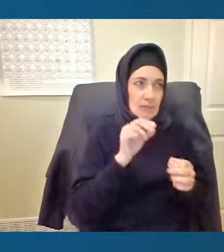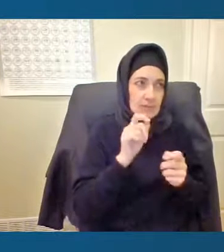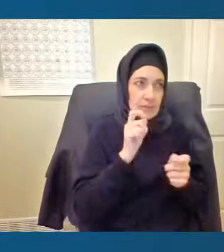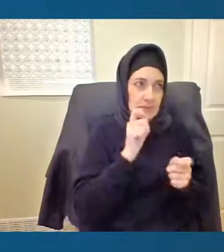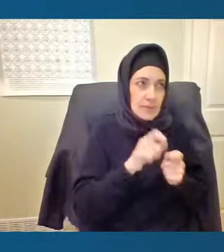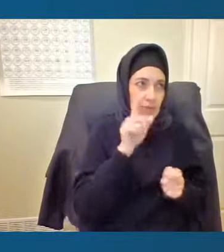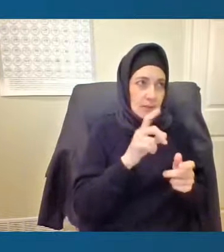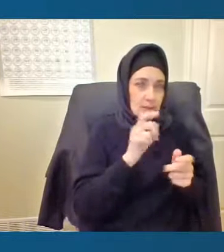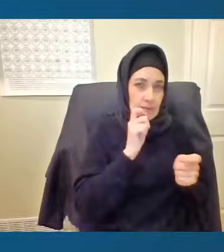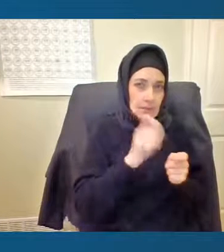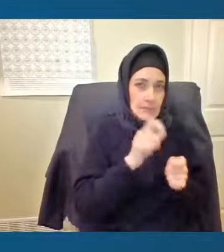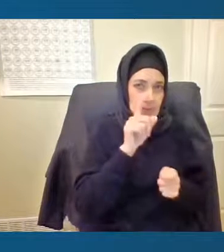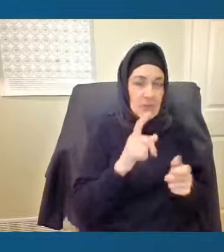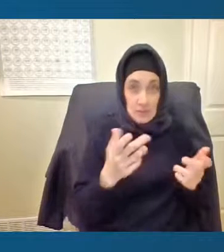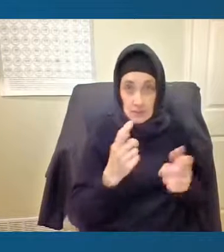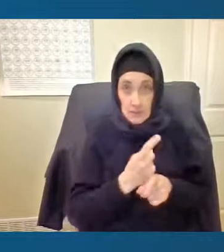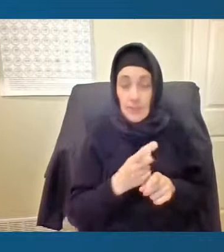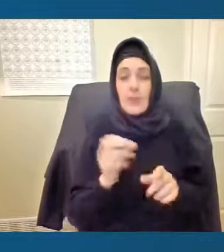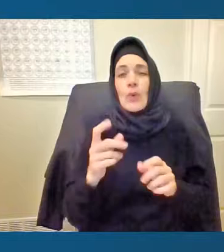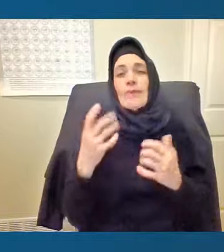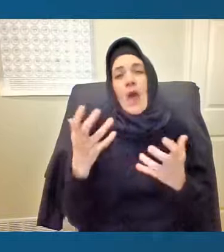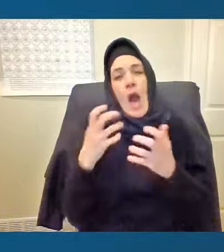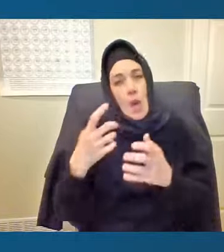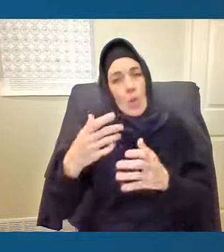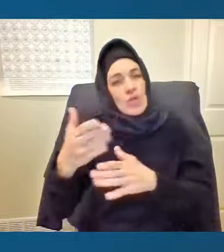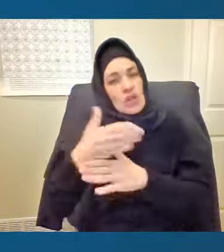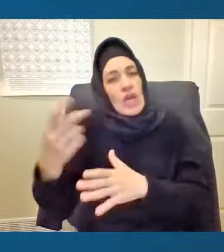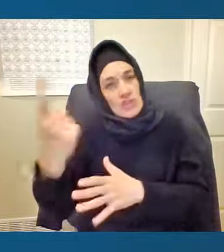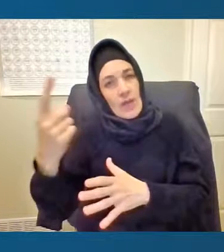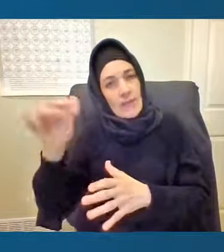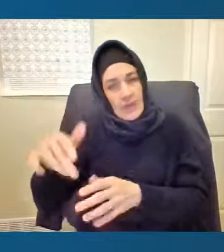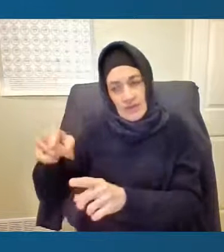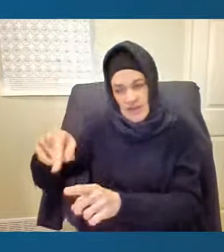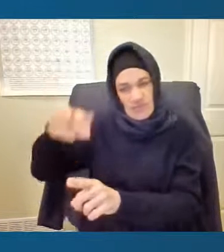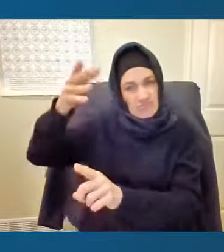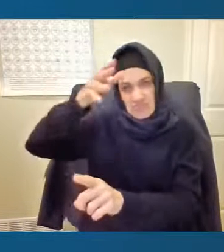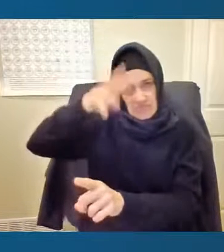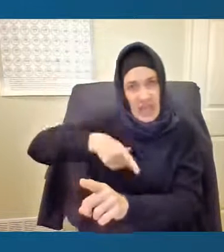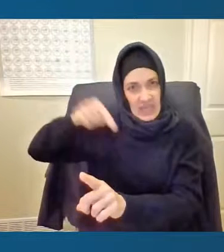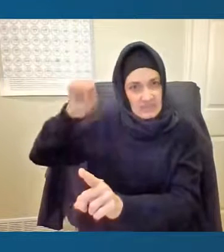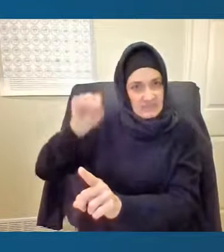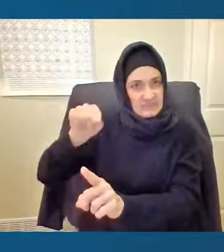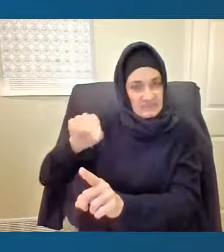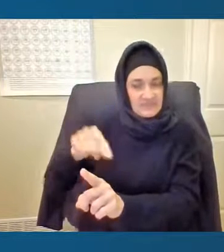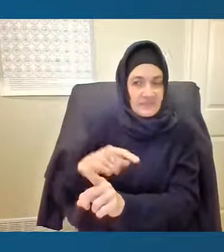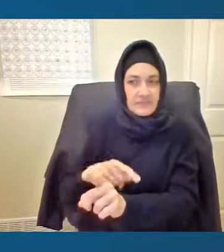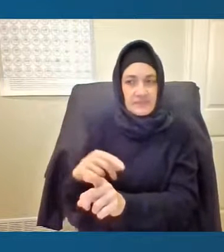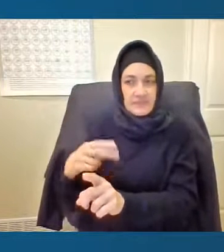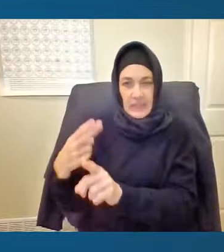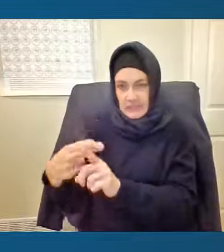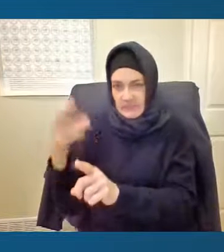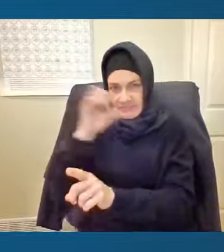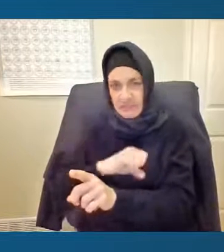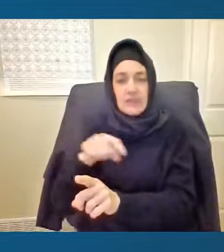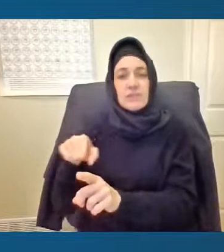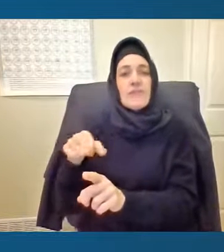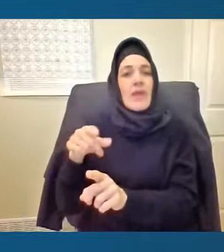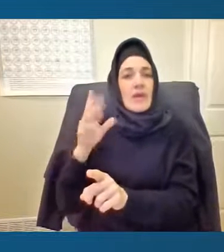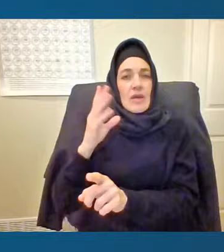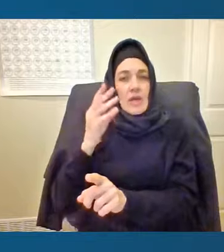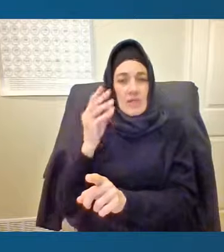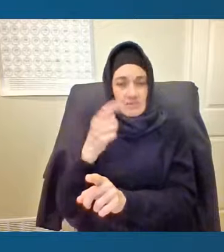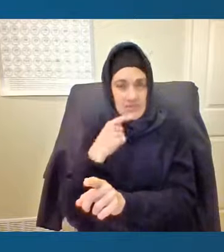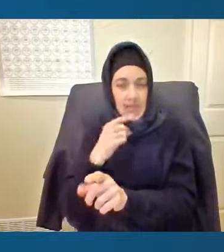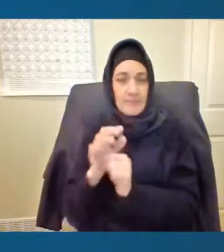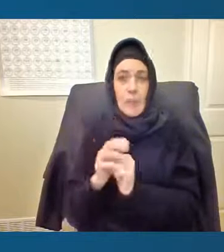Atala al-Askandari said about that. And it actually will encourage you a lot. So listen to what he says. This is very deep. This is from